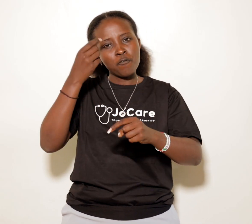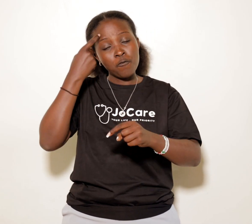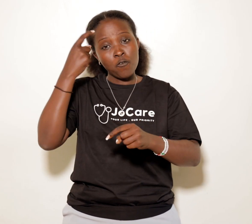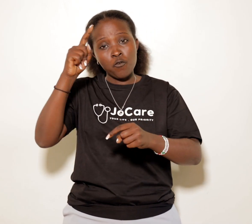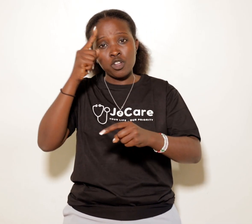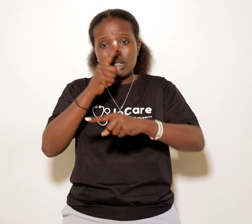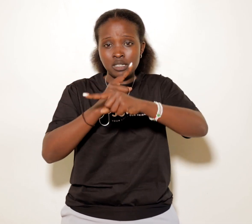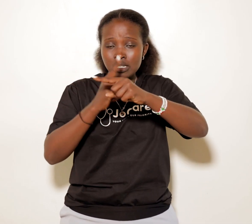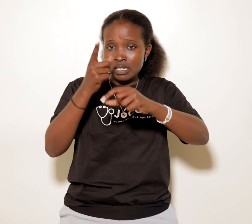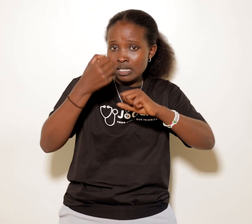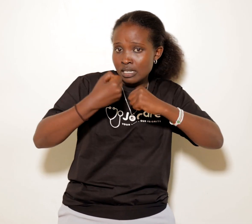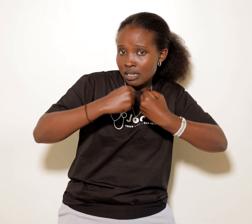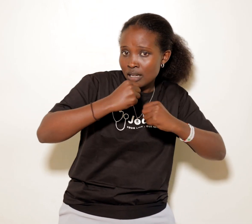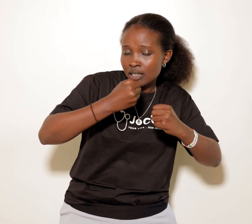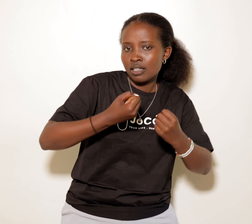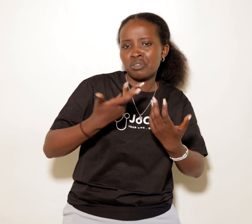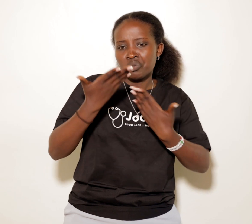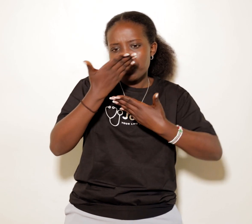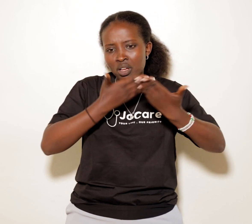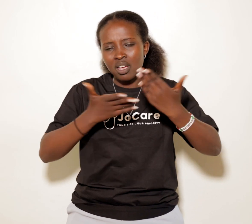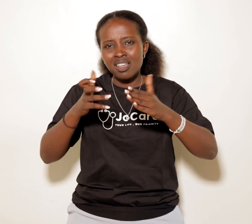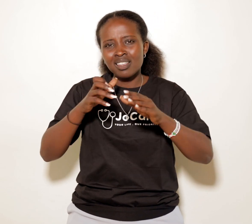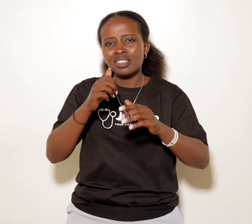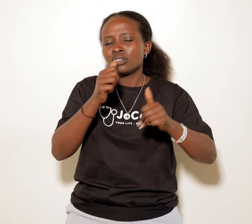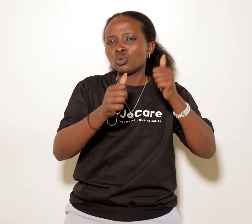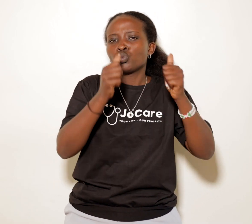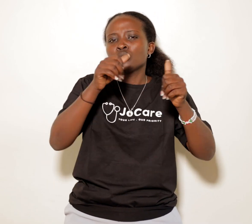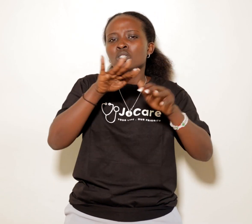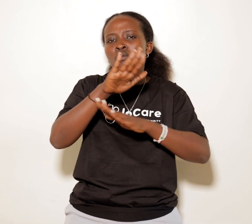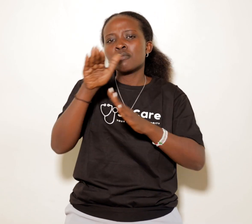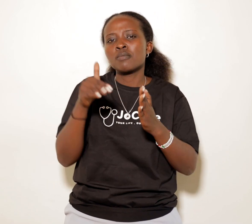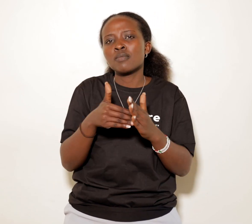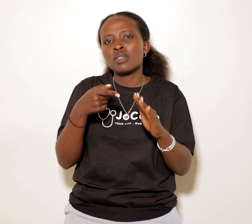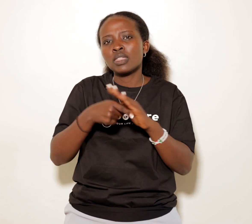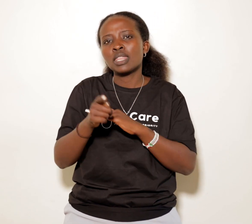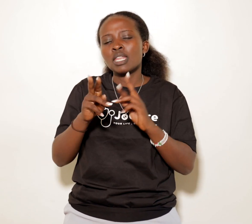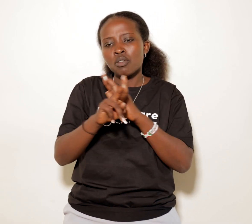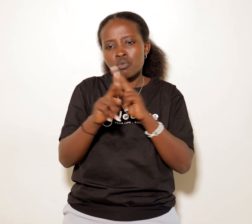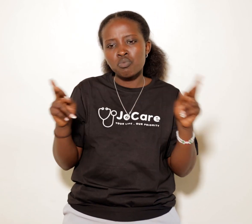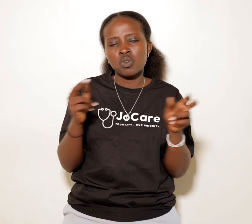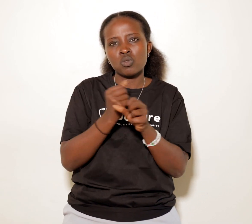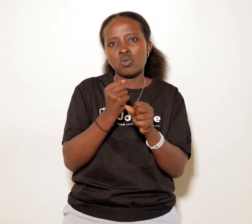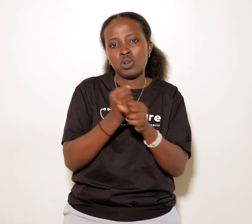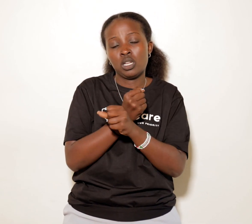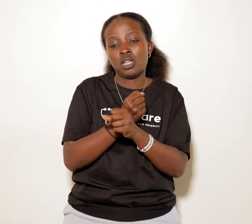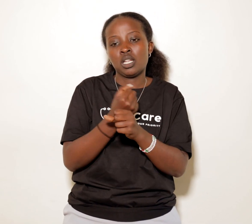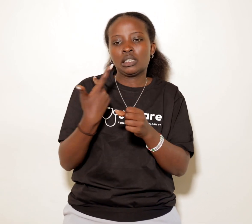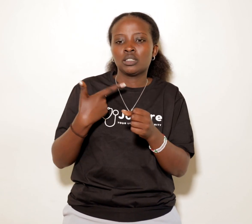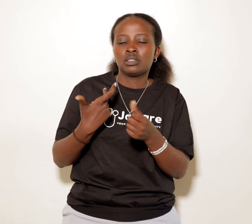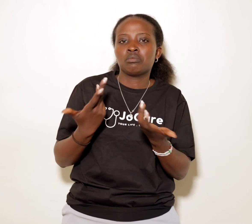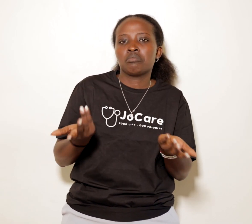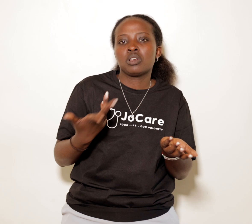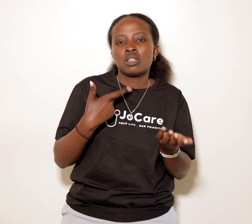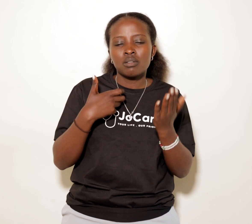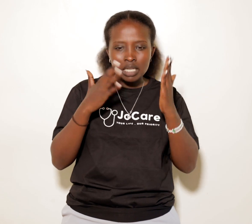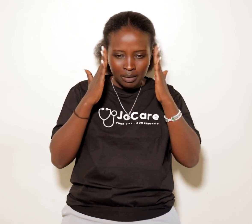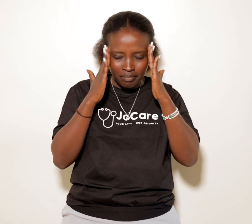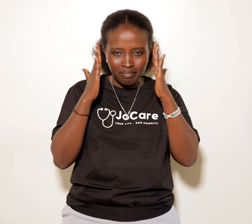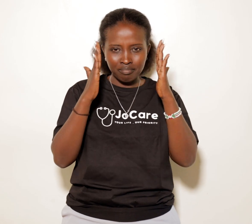facing. Let them talk about which kind of advocacy that they can be able to do for themselves, which kind of advocacy that we can help